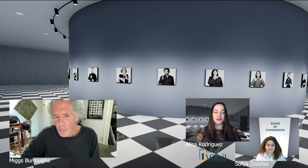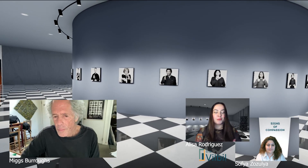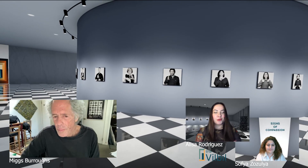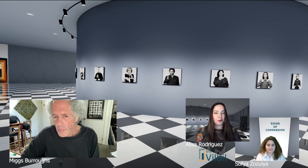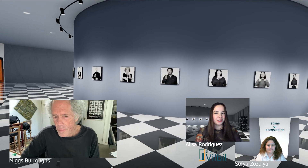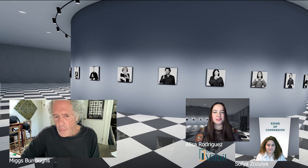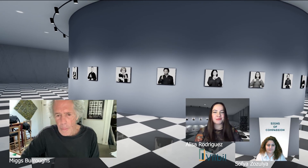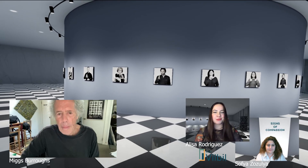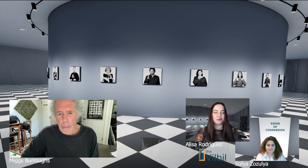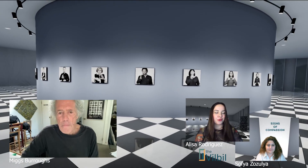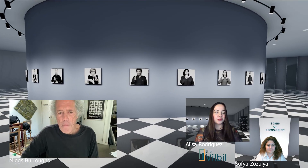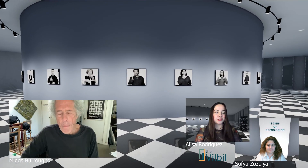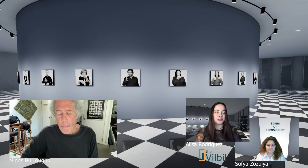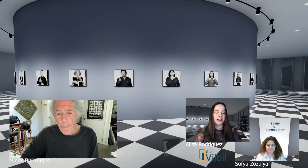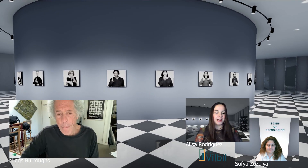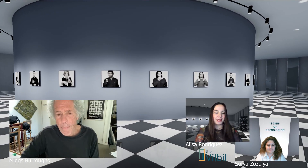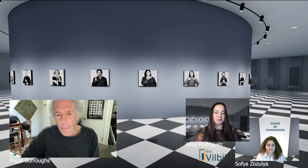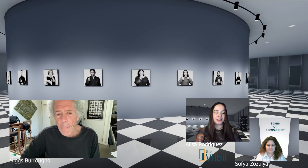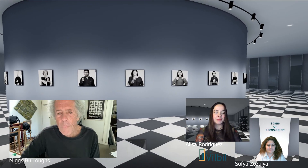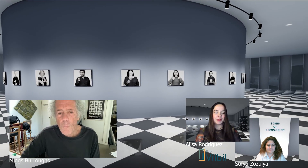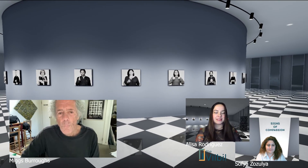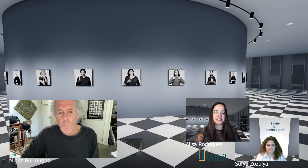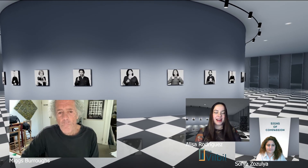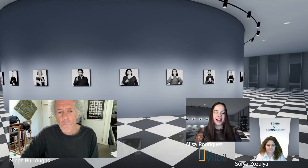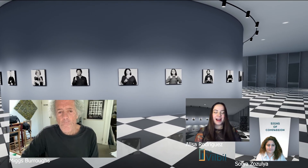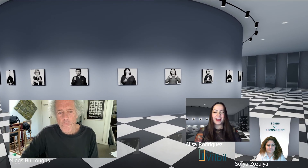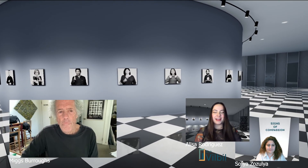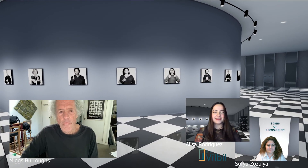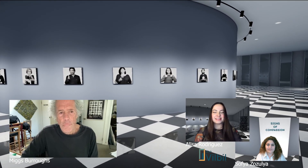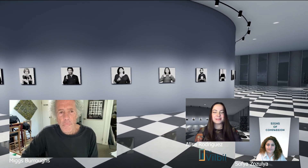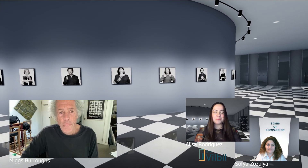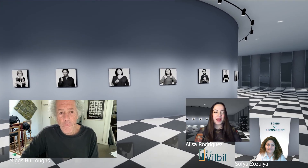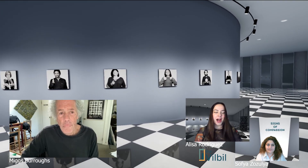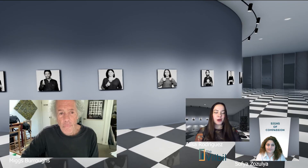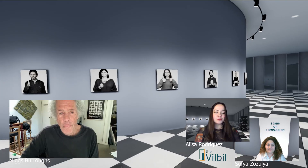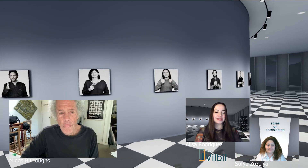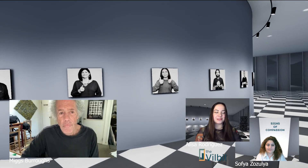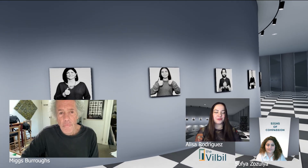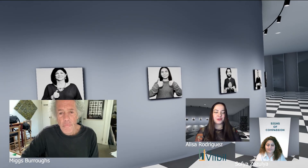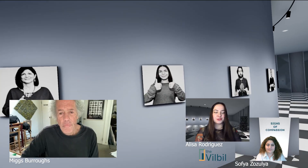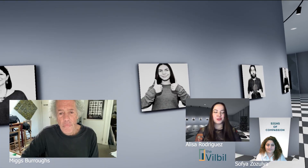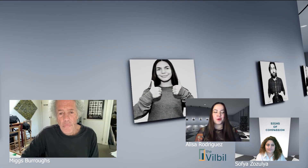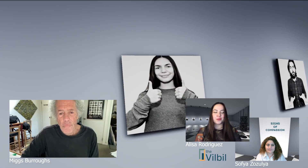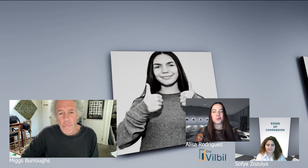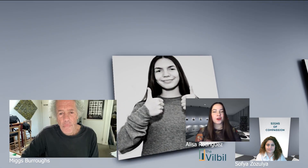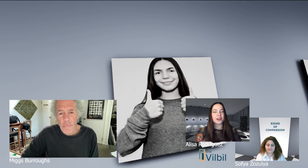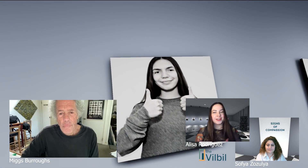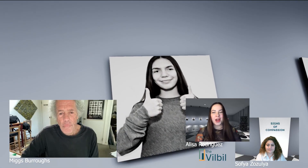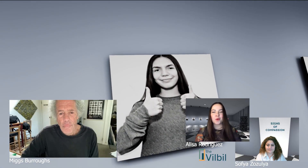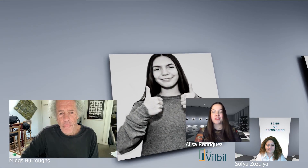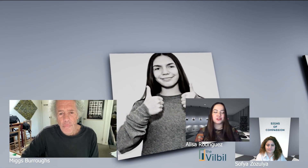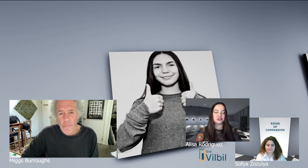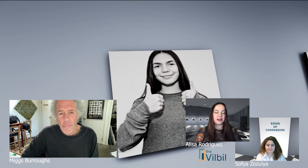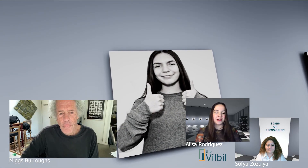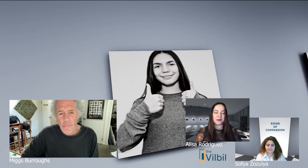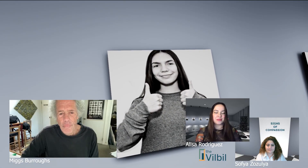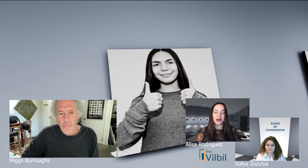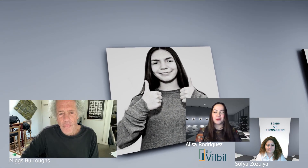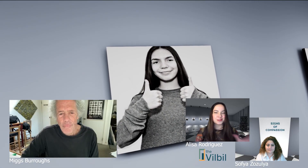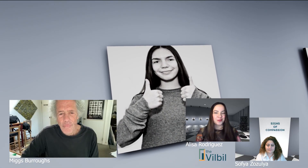global audience through virtual experience. And how does it feel to know that your work can now reach thousands of